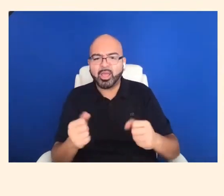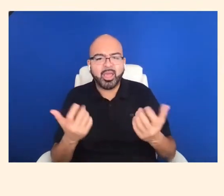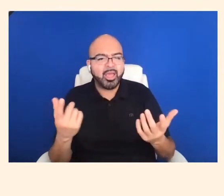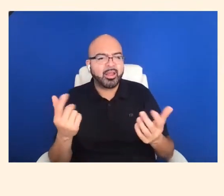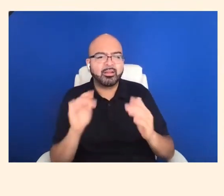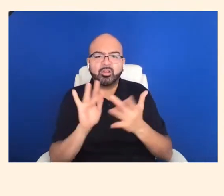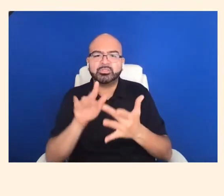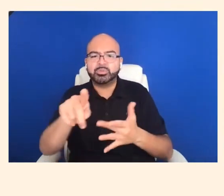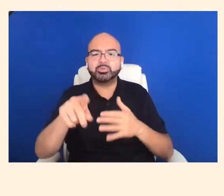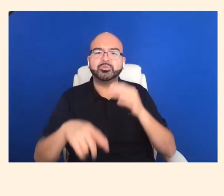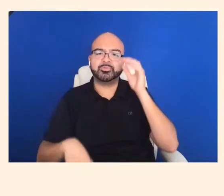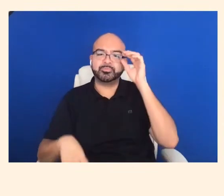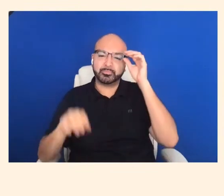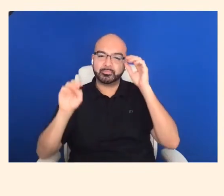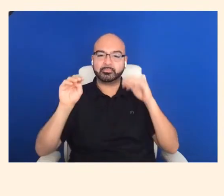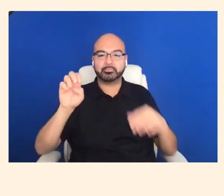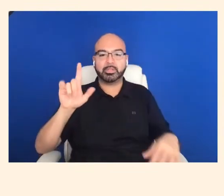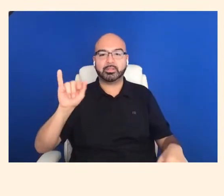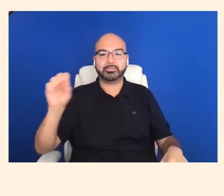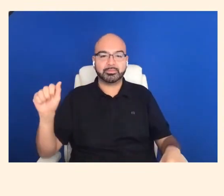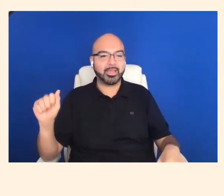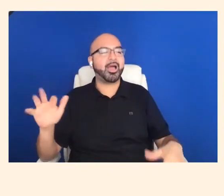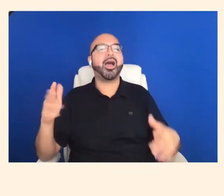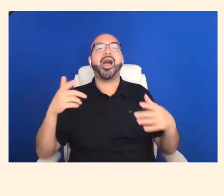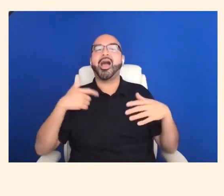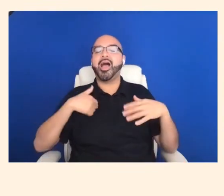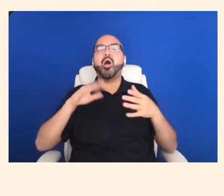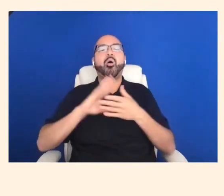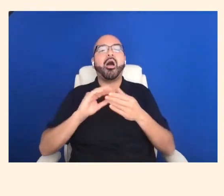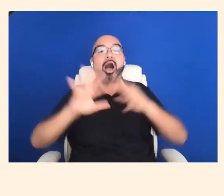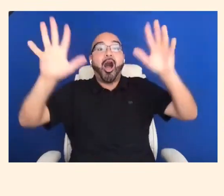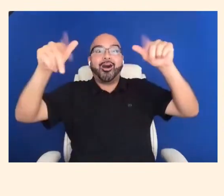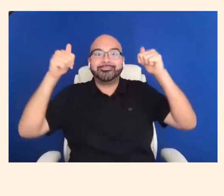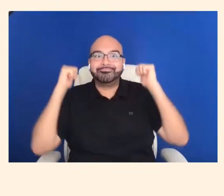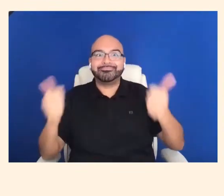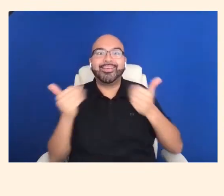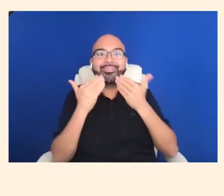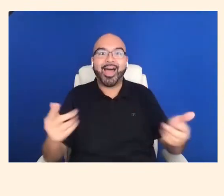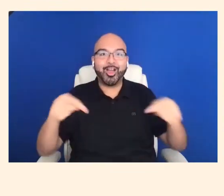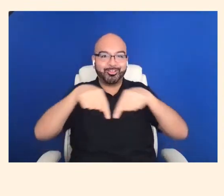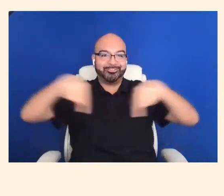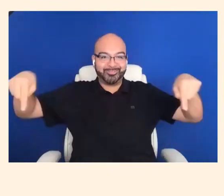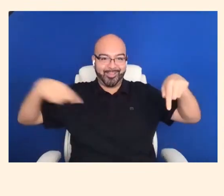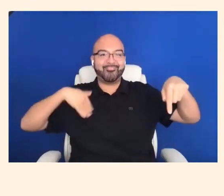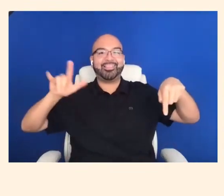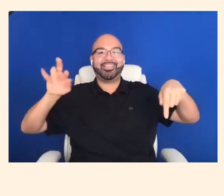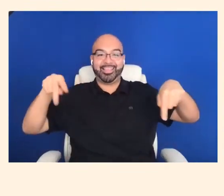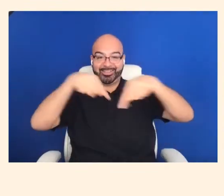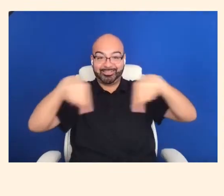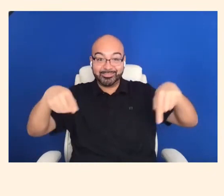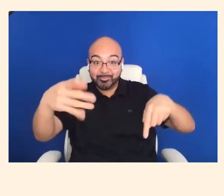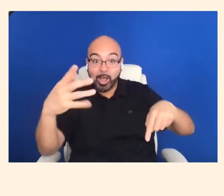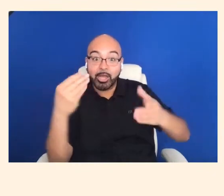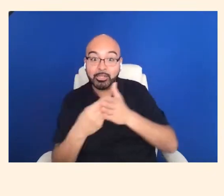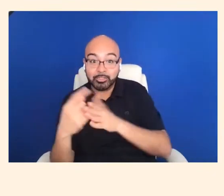saw. Thank you. There's a link right there if you are interested in donating. If you are interested in